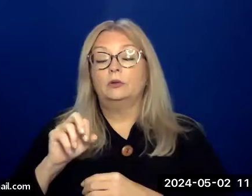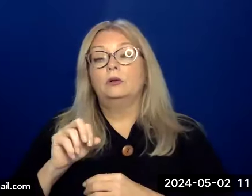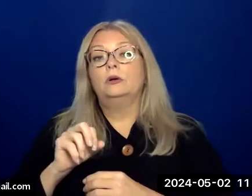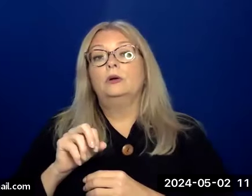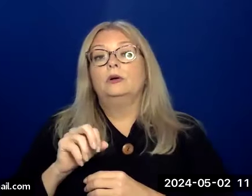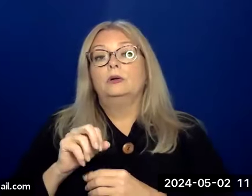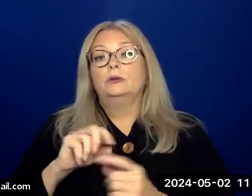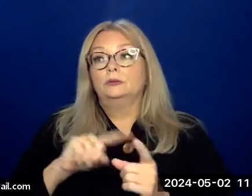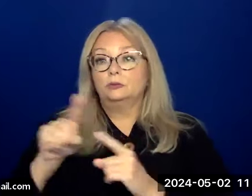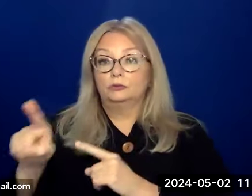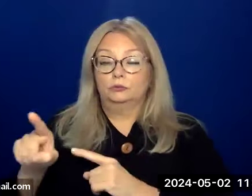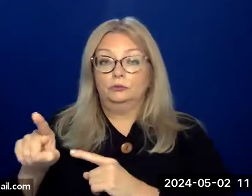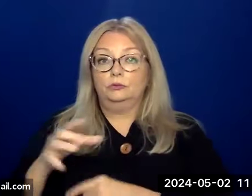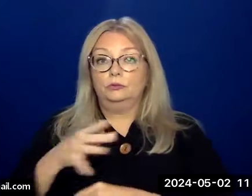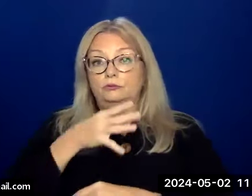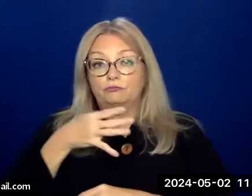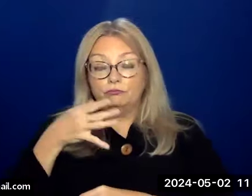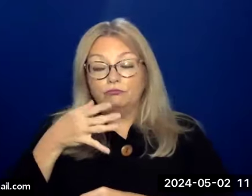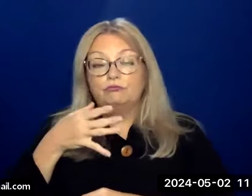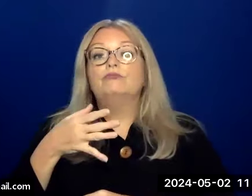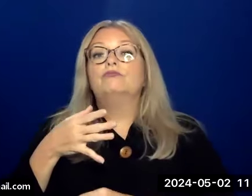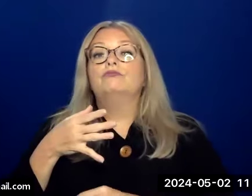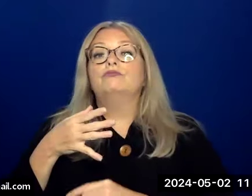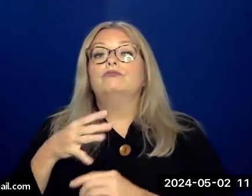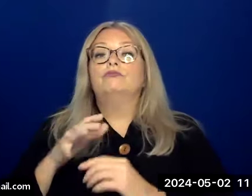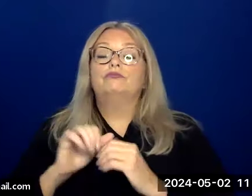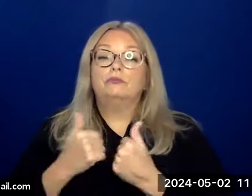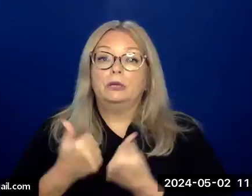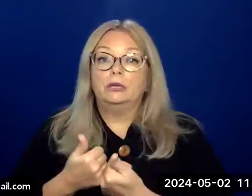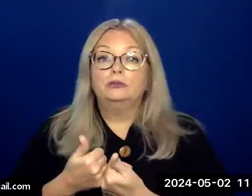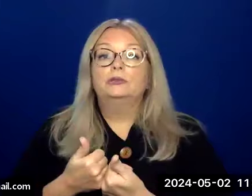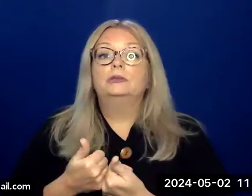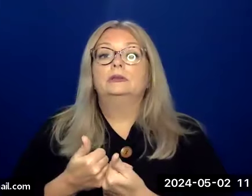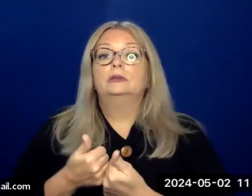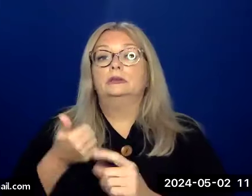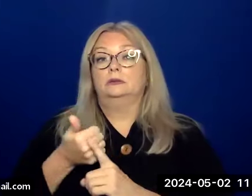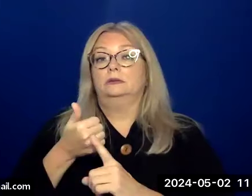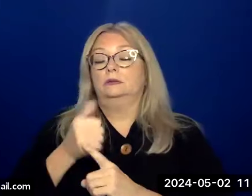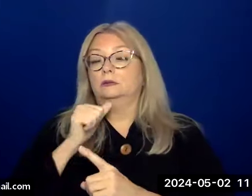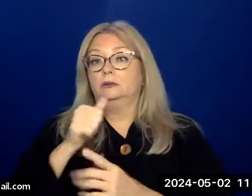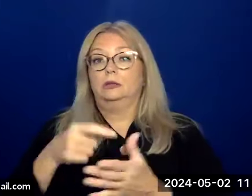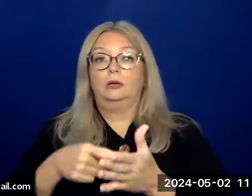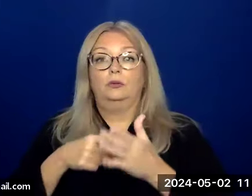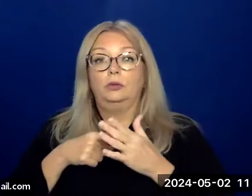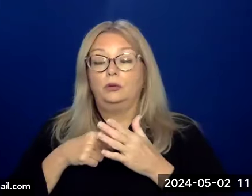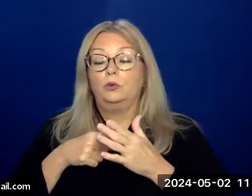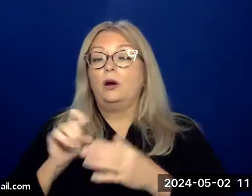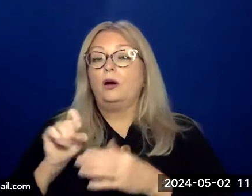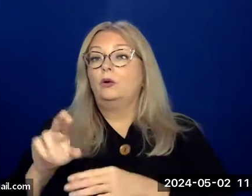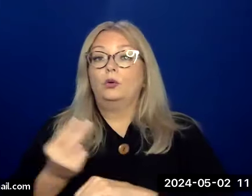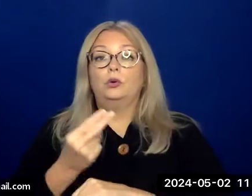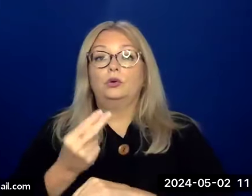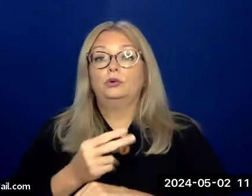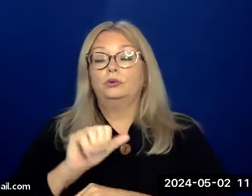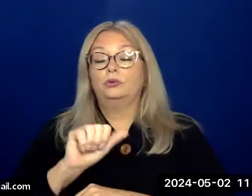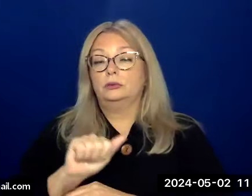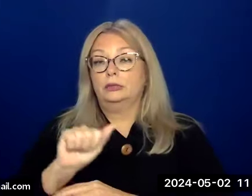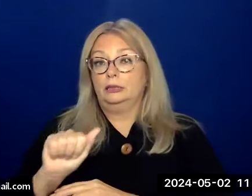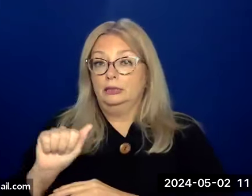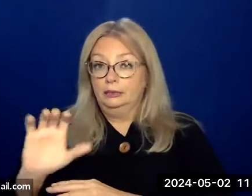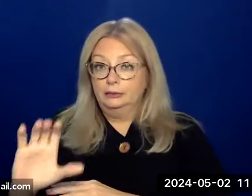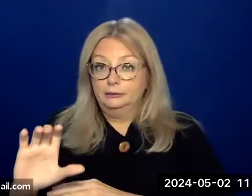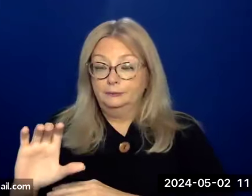to go to a role or agency that does not require or use the AAC.